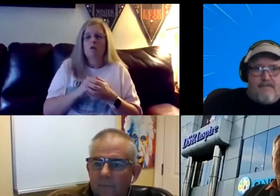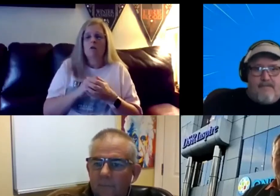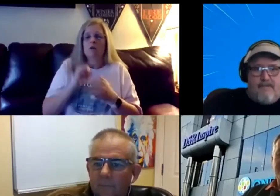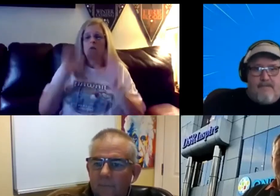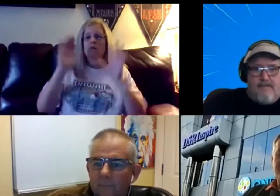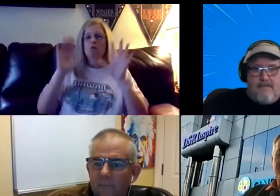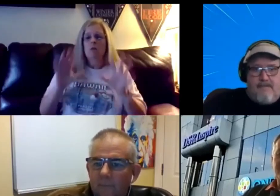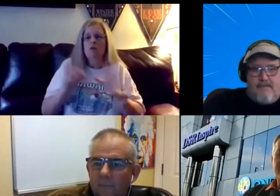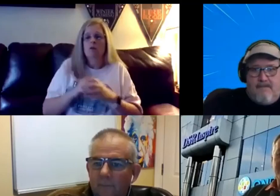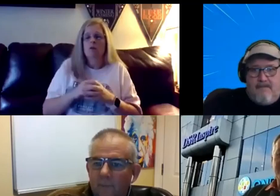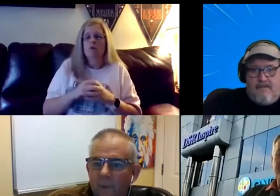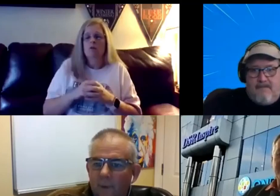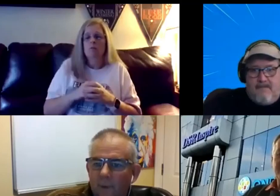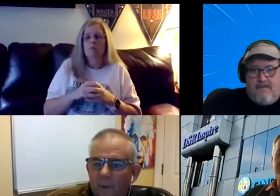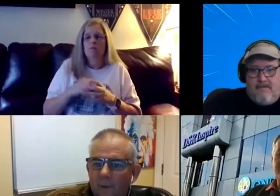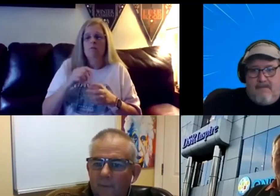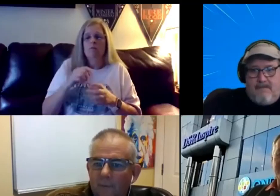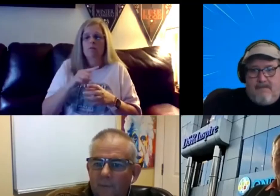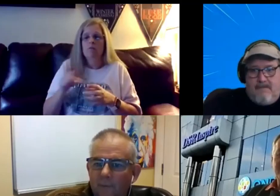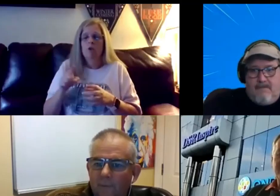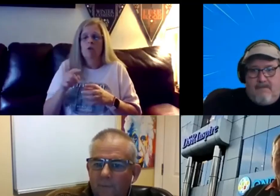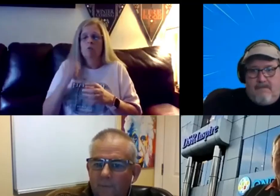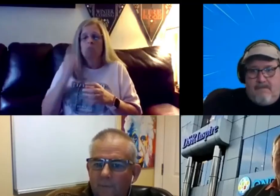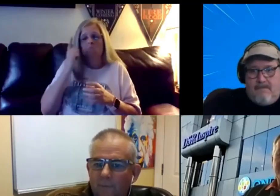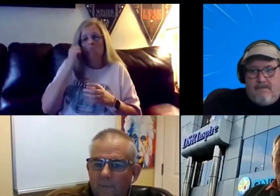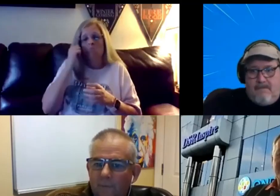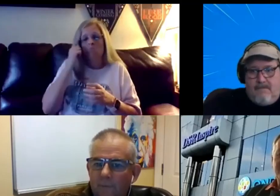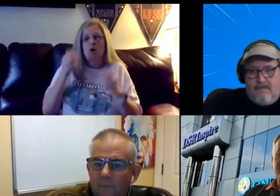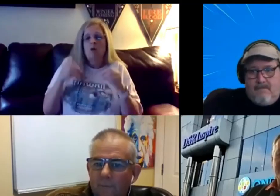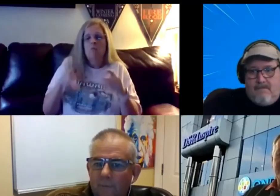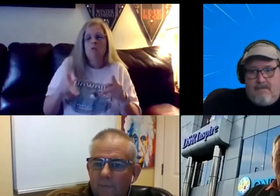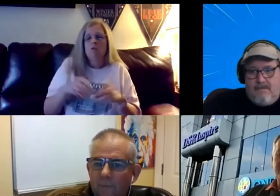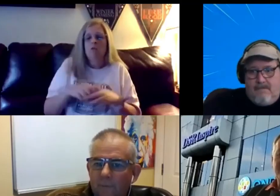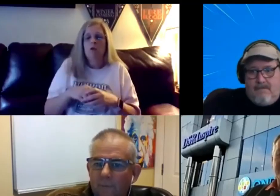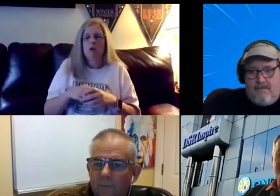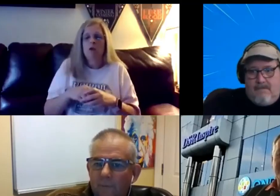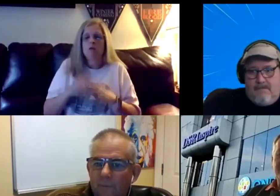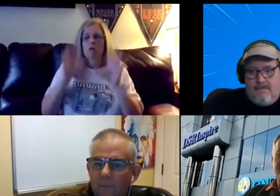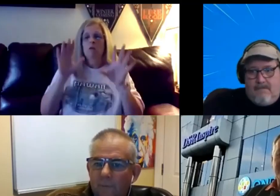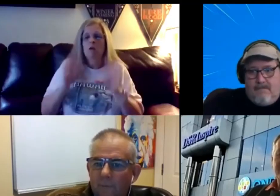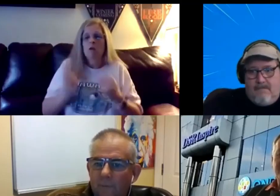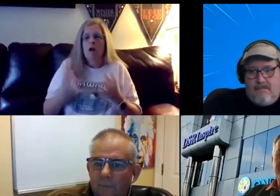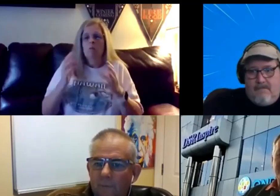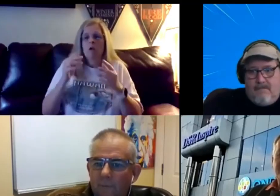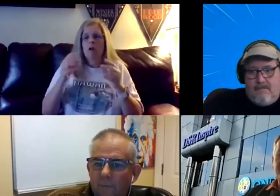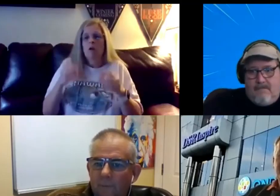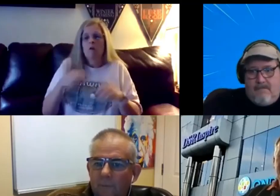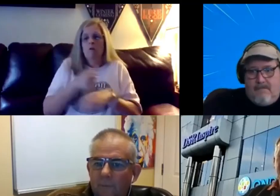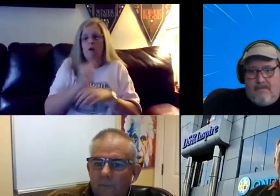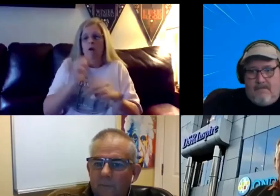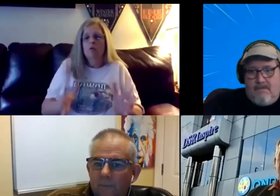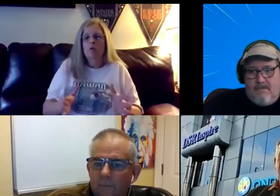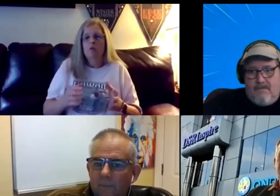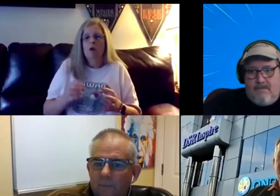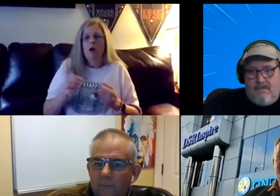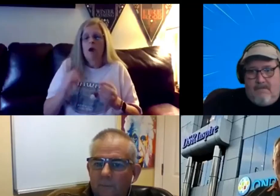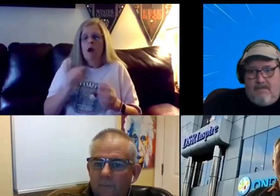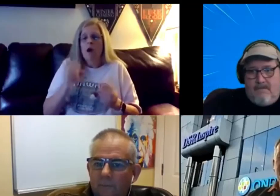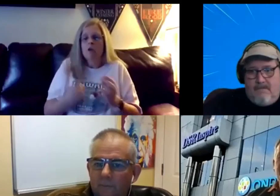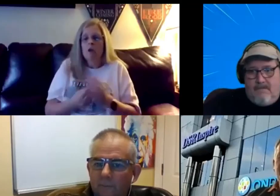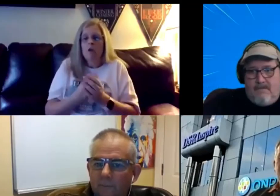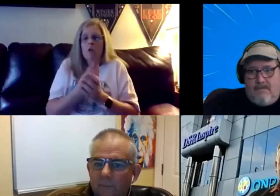Any of you out there that are considering this opportunity, it's amazing how many founders, as they grow